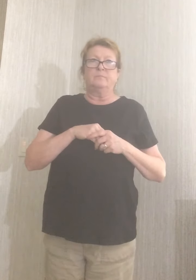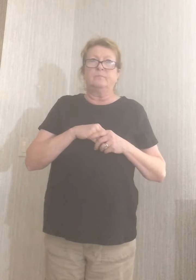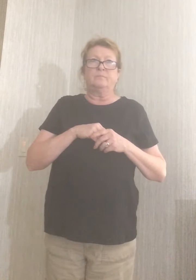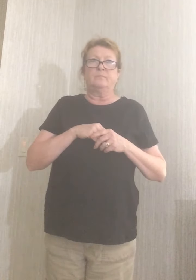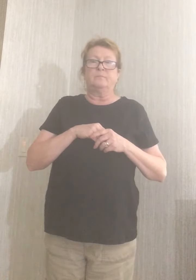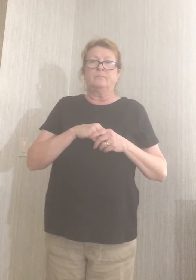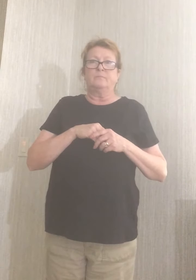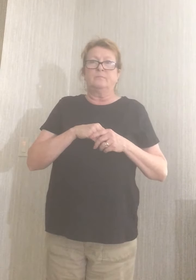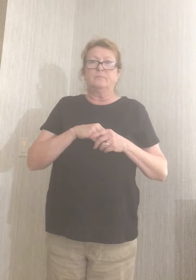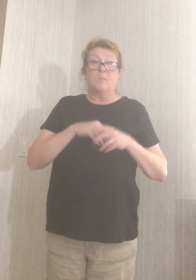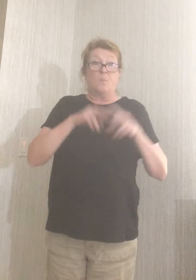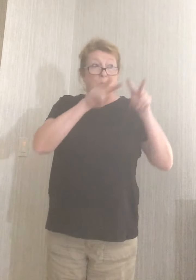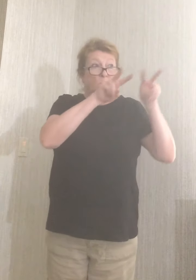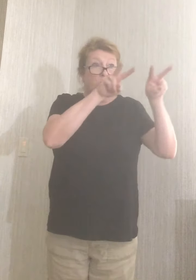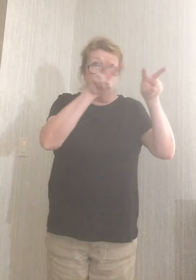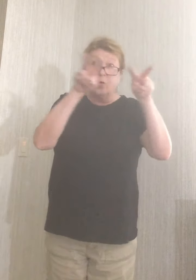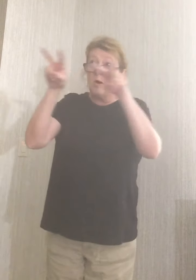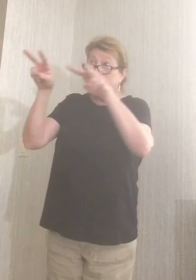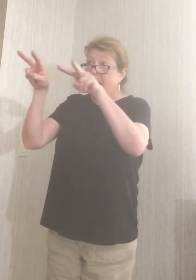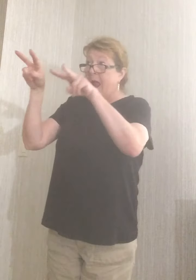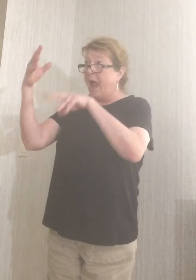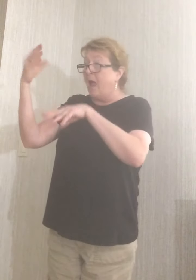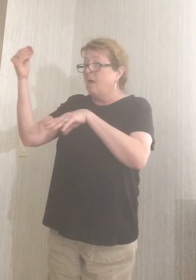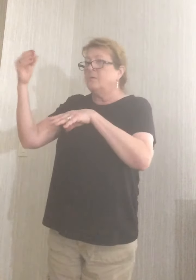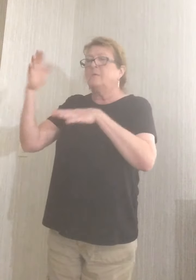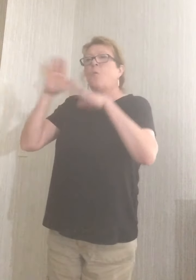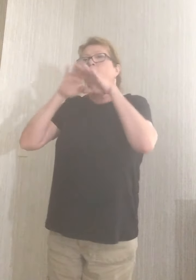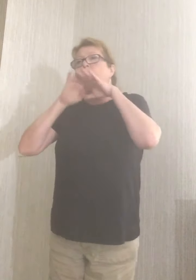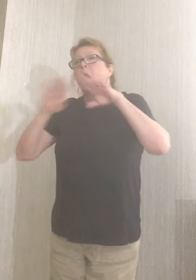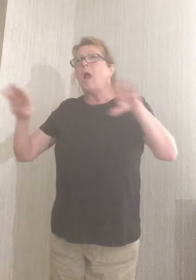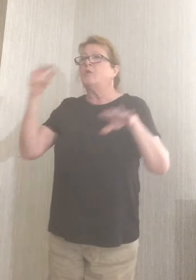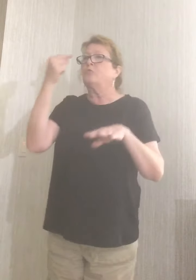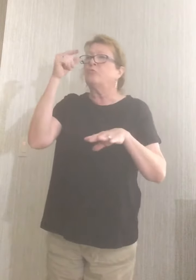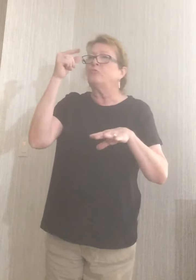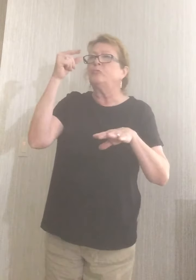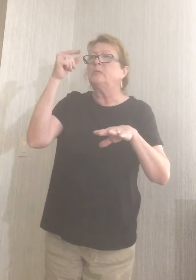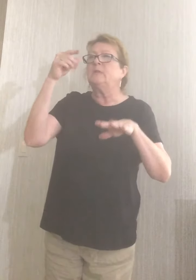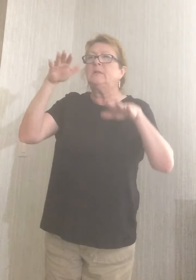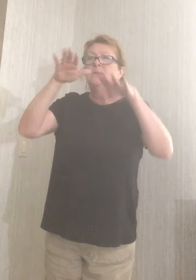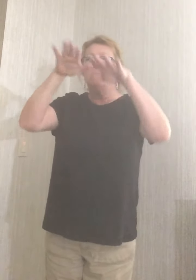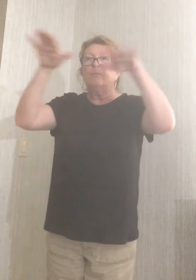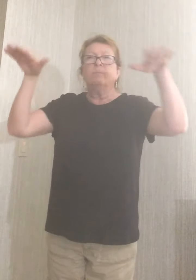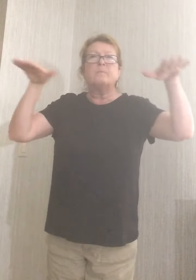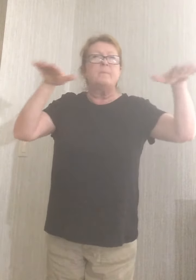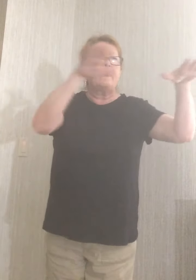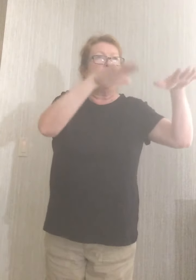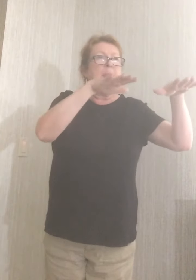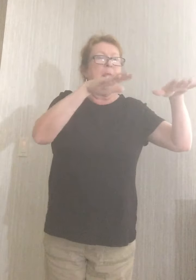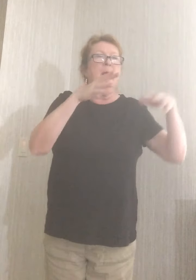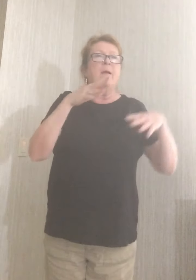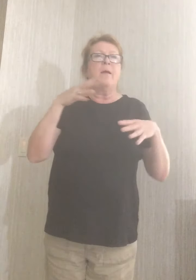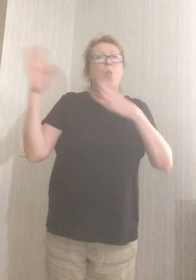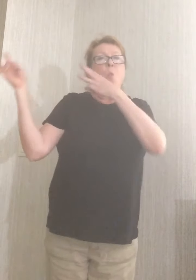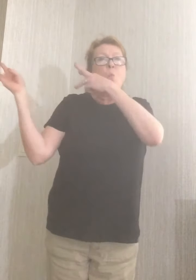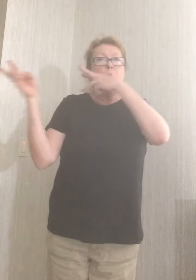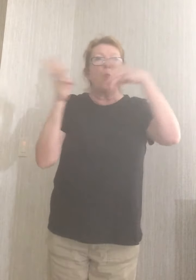As you look out over the quiet green field with the wind blowing in your hair, you